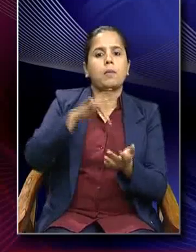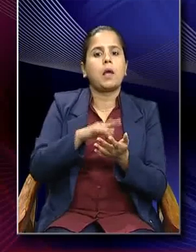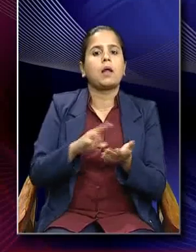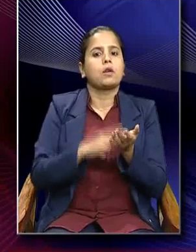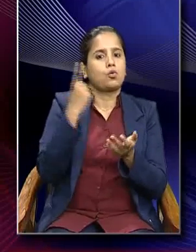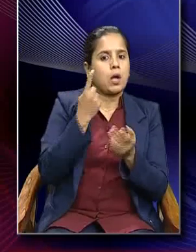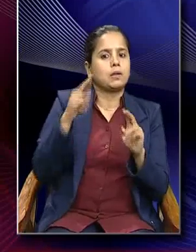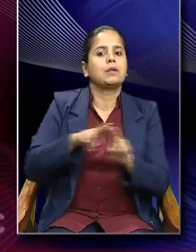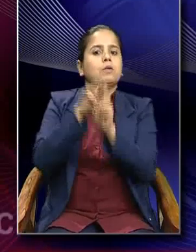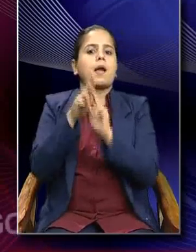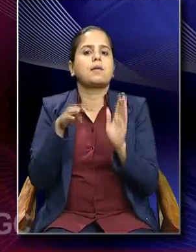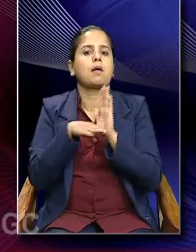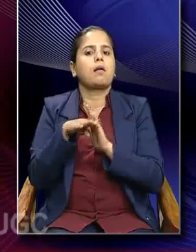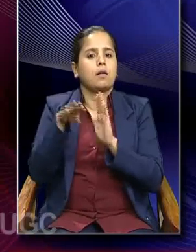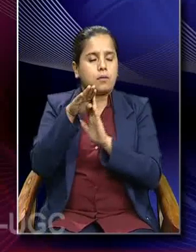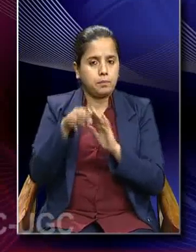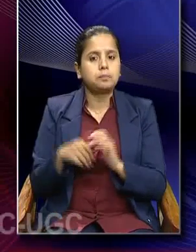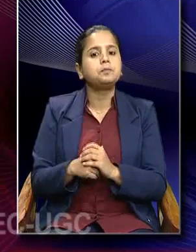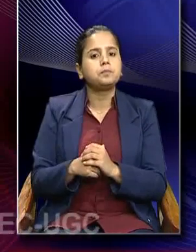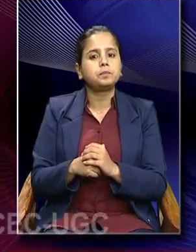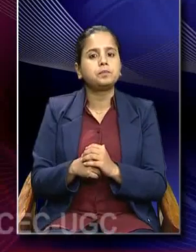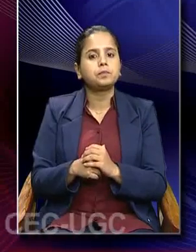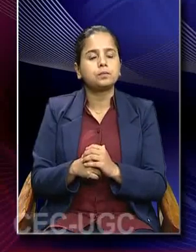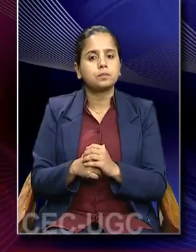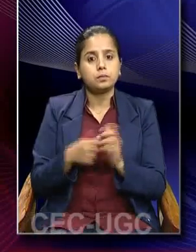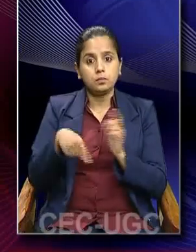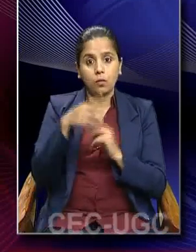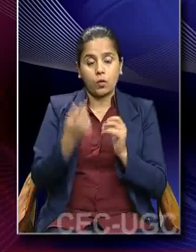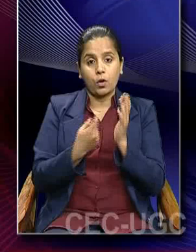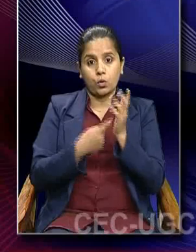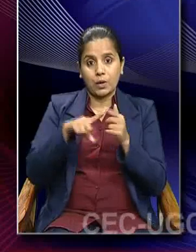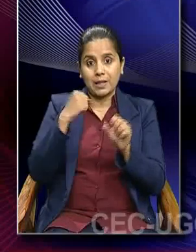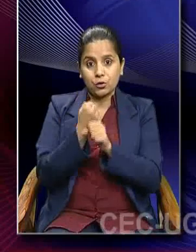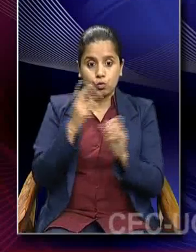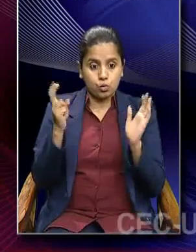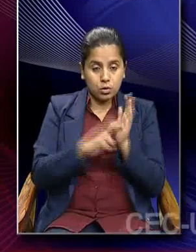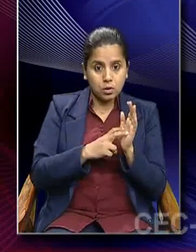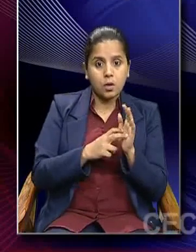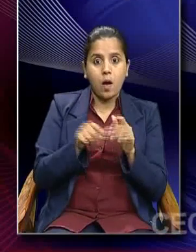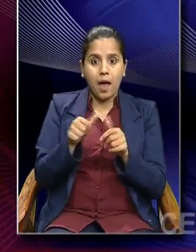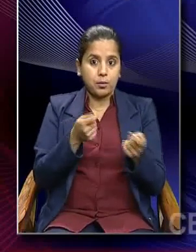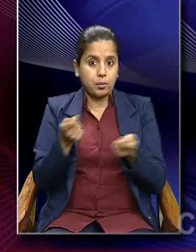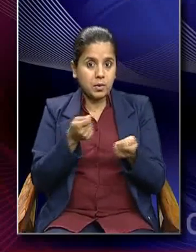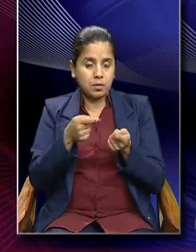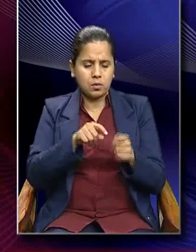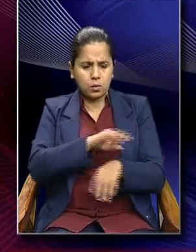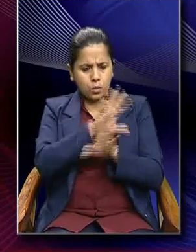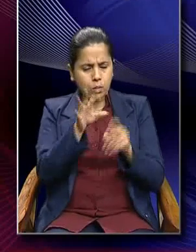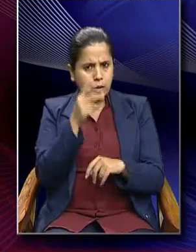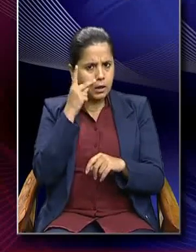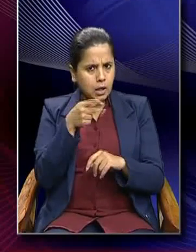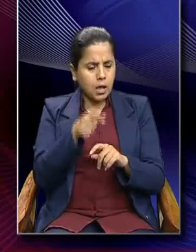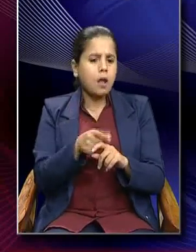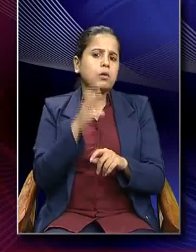and international level. So to register and to administer these kind of corporate